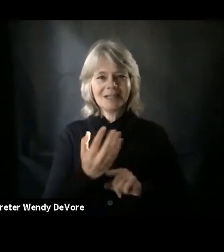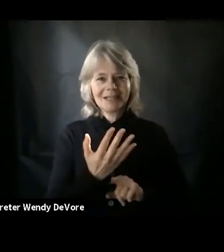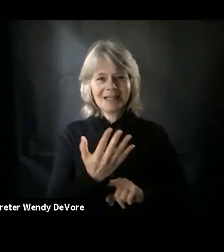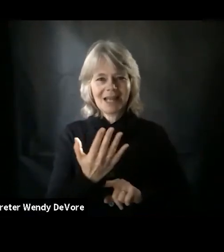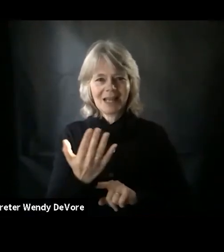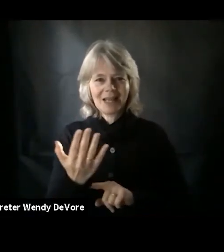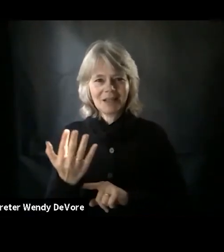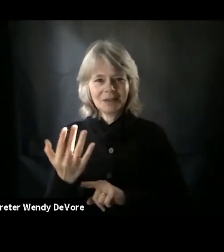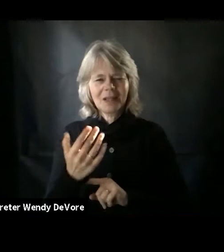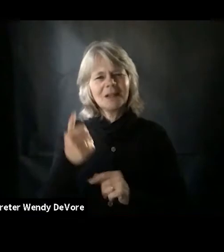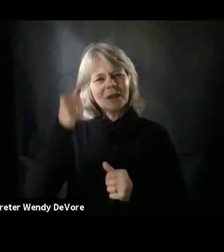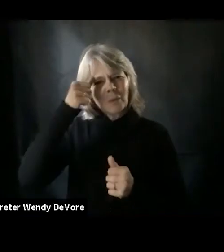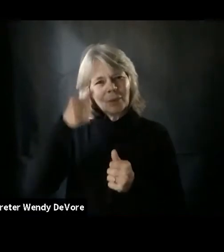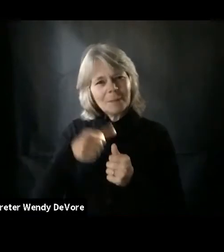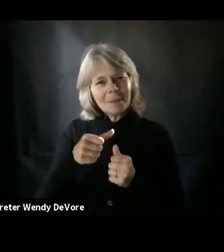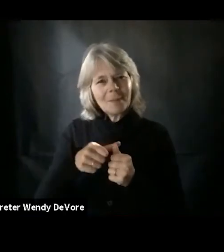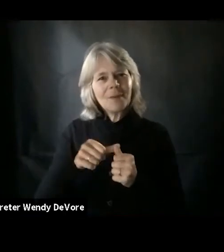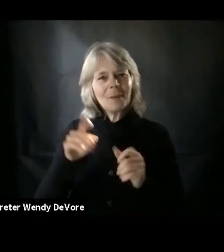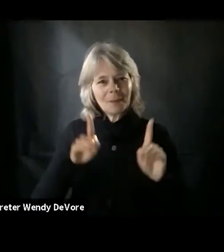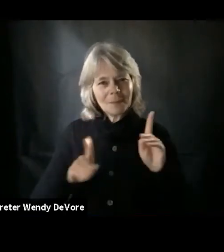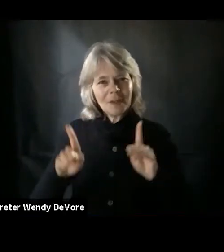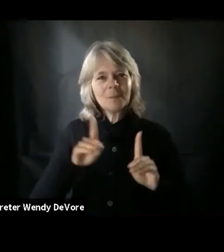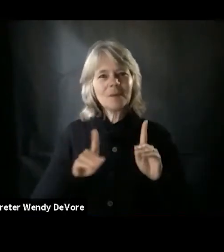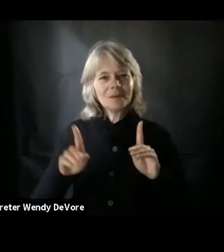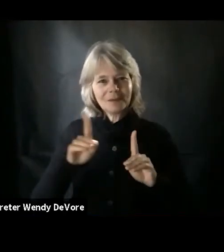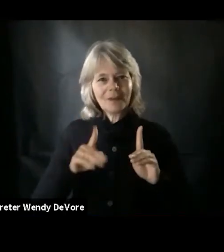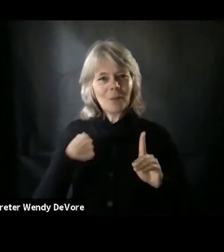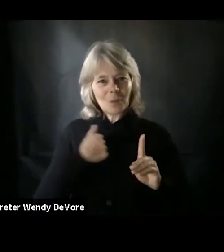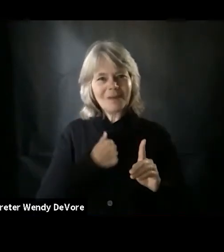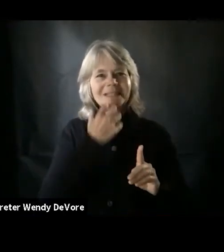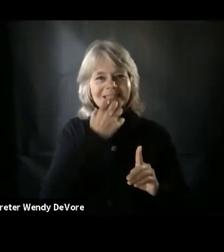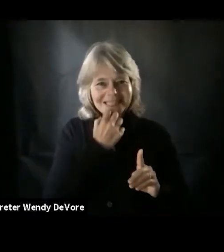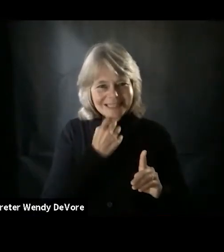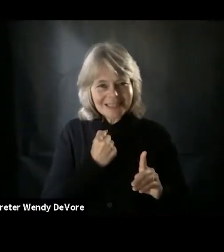all of those people we love who have gone before us.